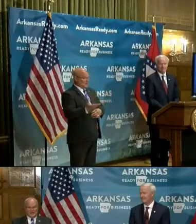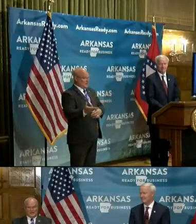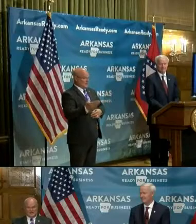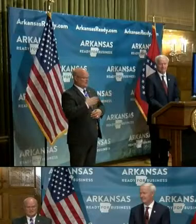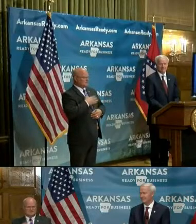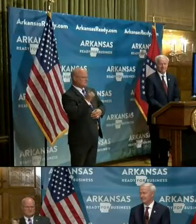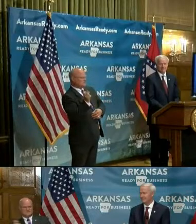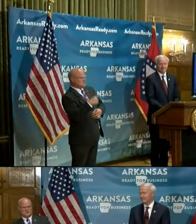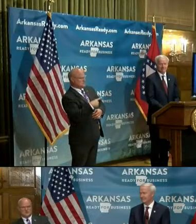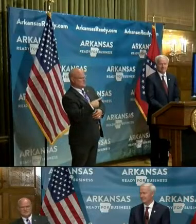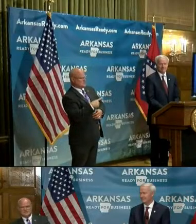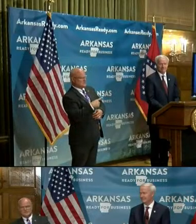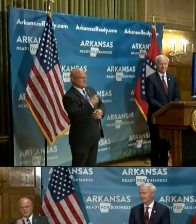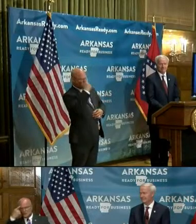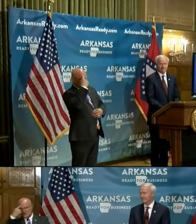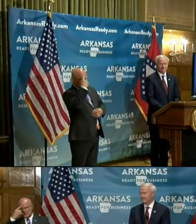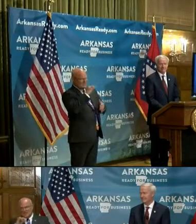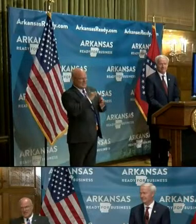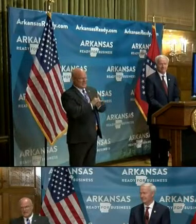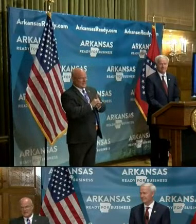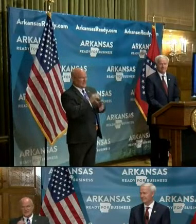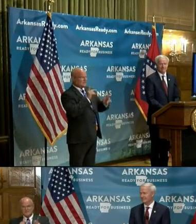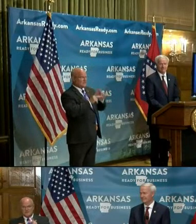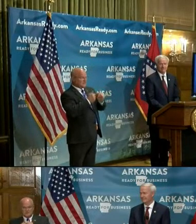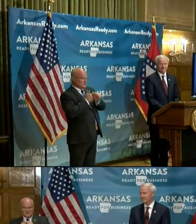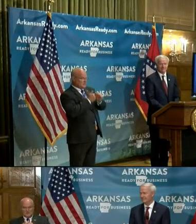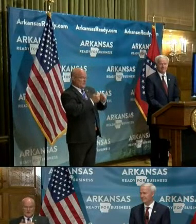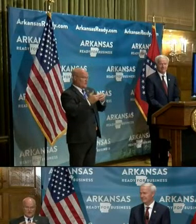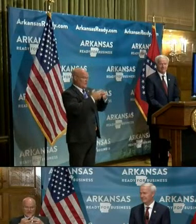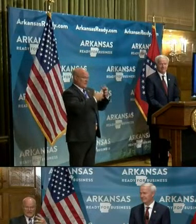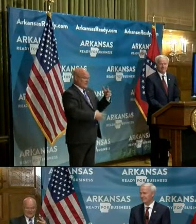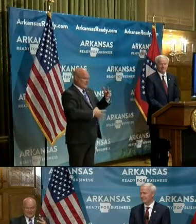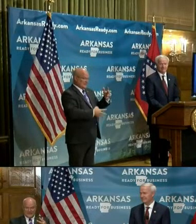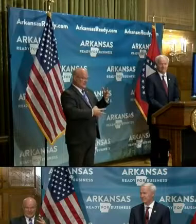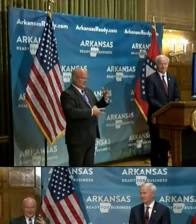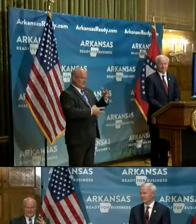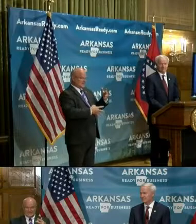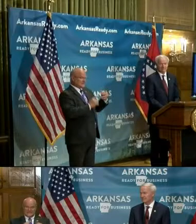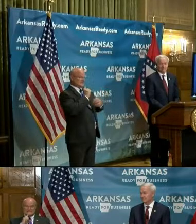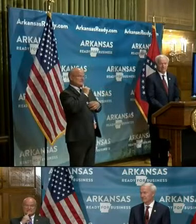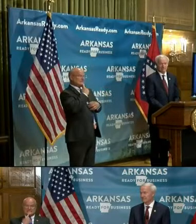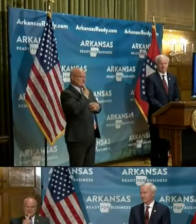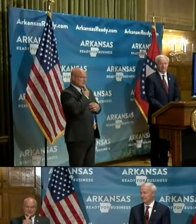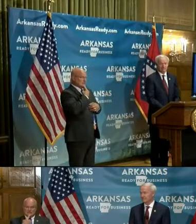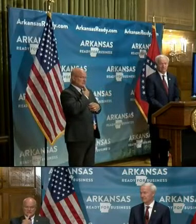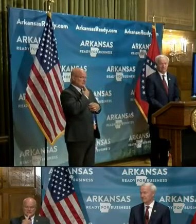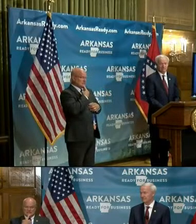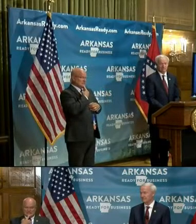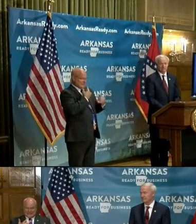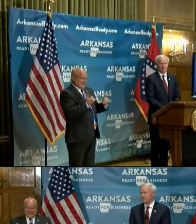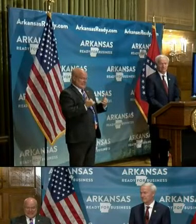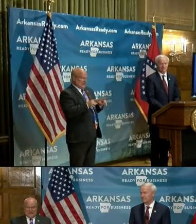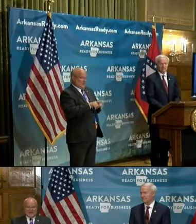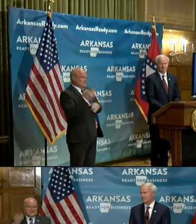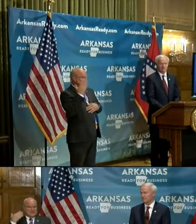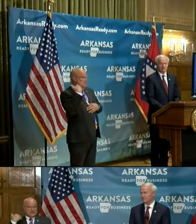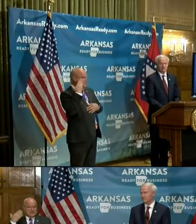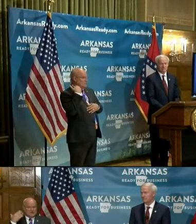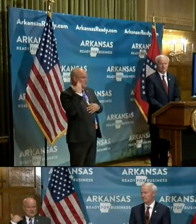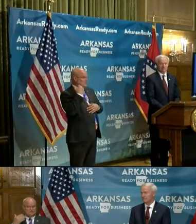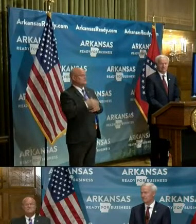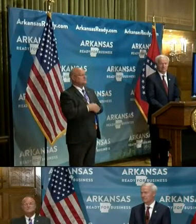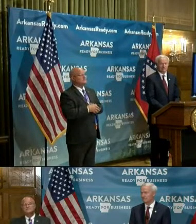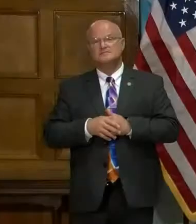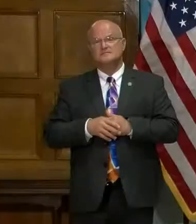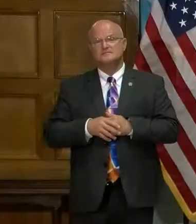My question is, do you think that they are following the guidelines and taking them as seriously now as they were in the